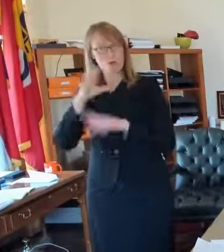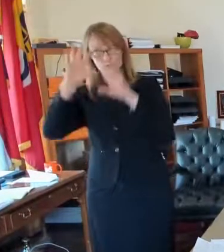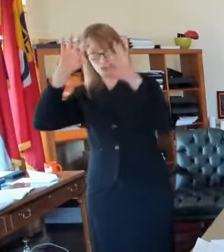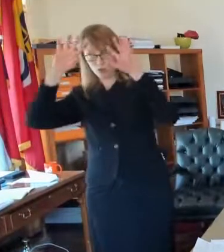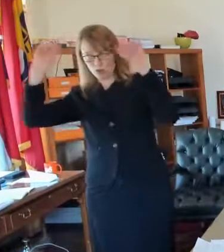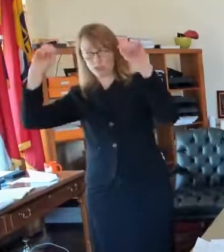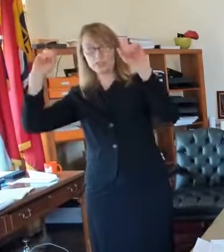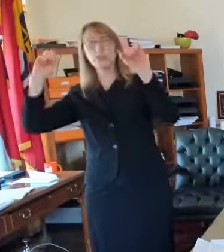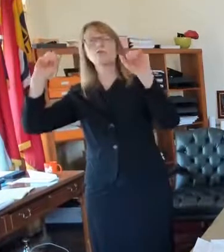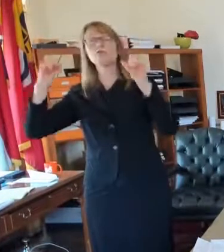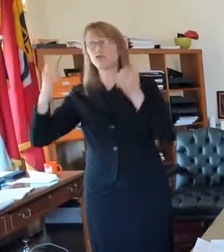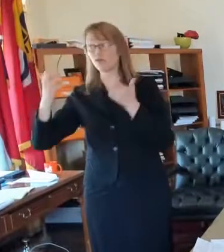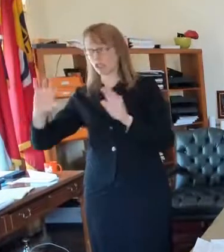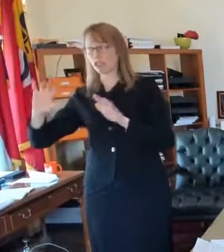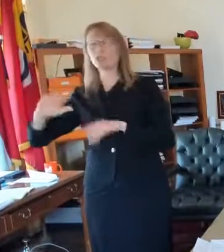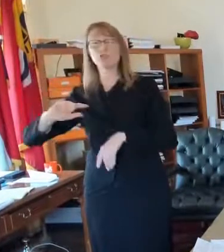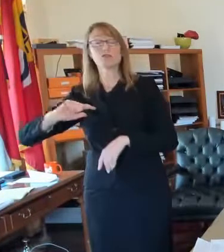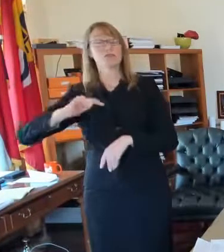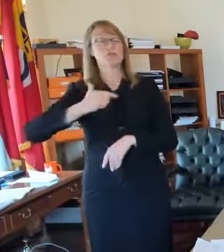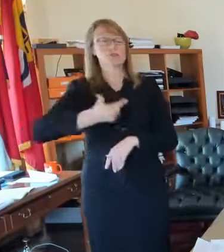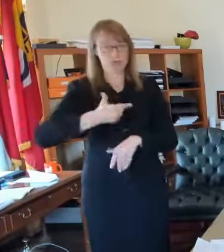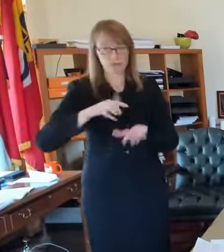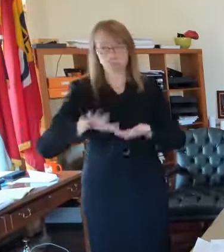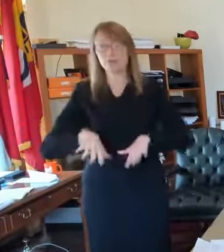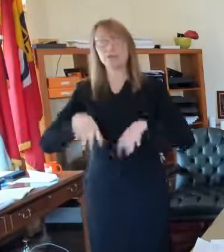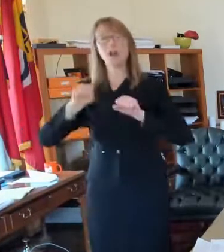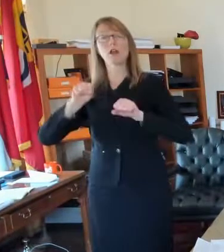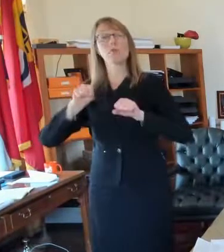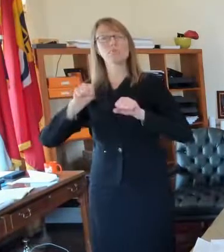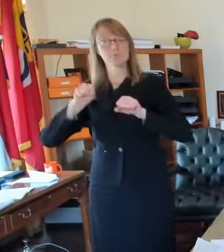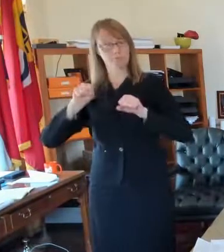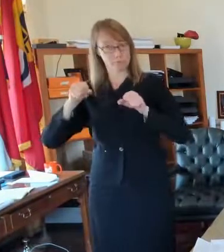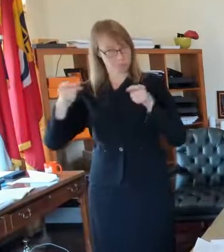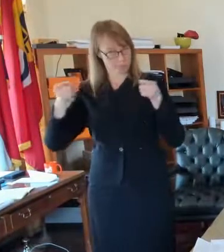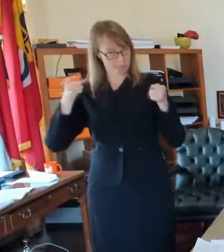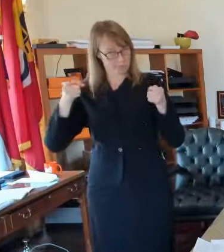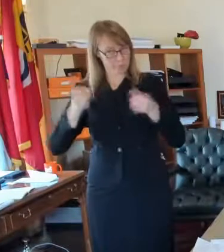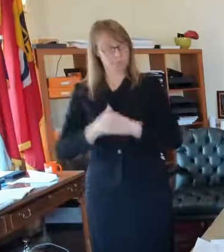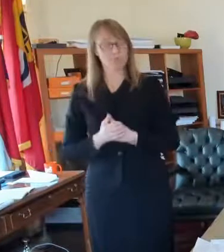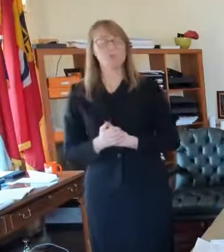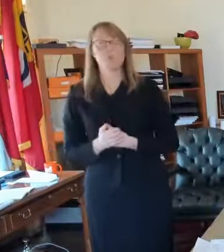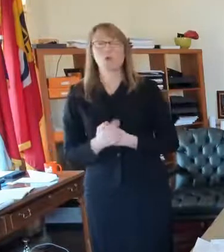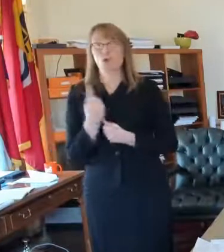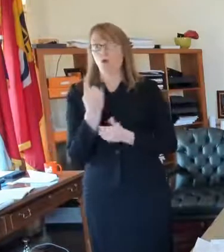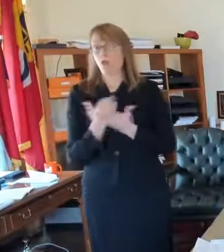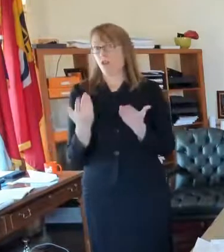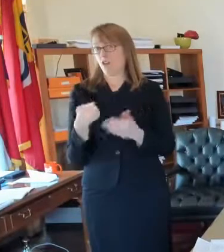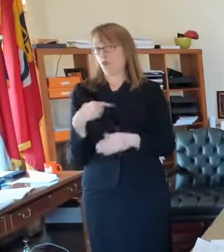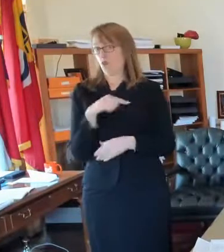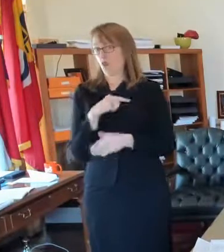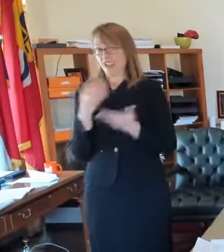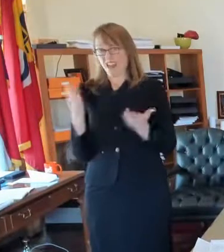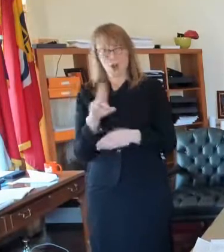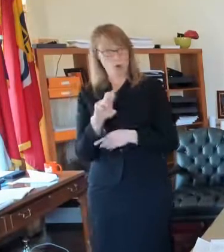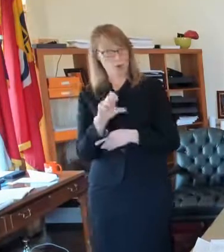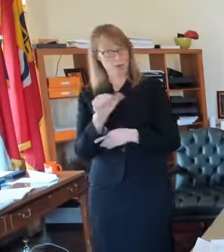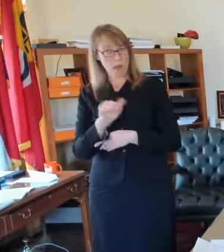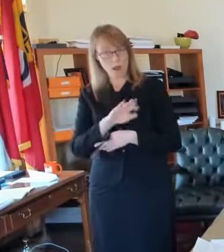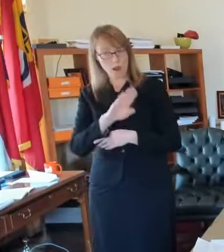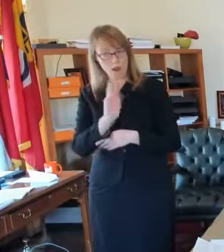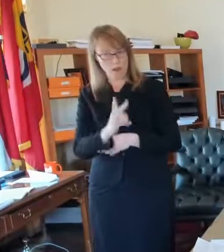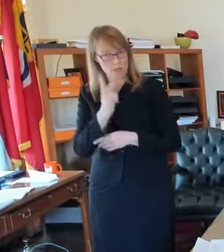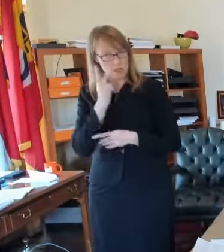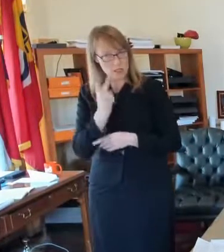So a very concerning situation, like something we've never seen before in this country. We sometimes watch it on the news in other